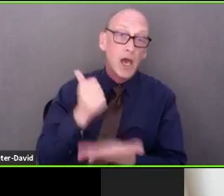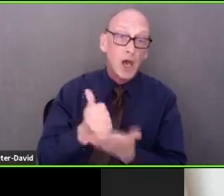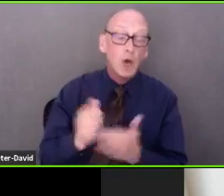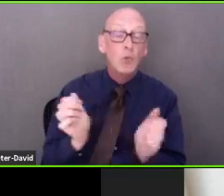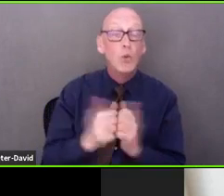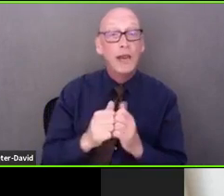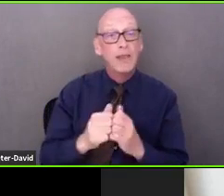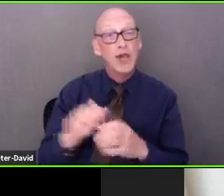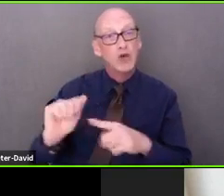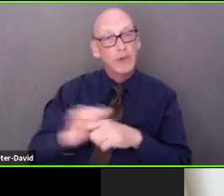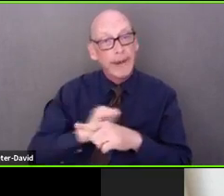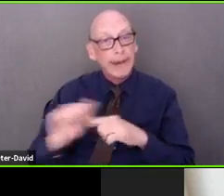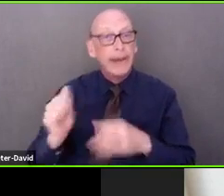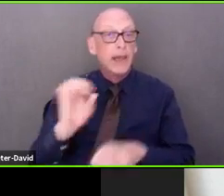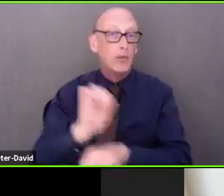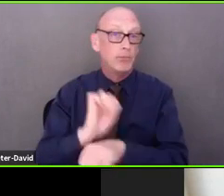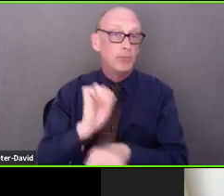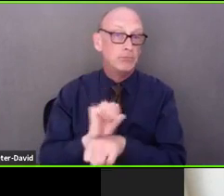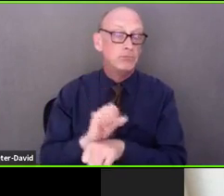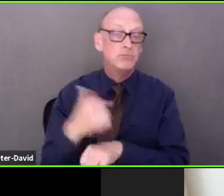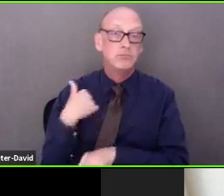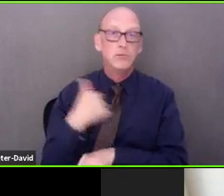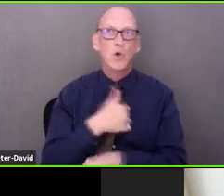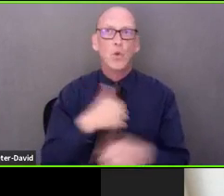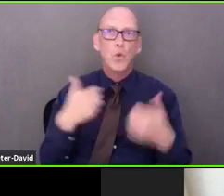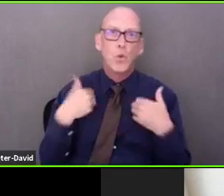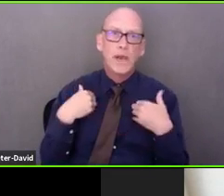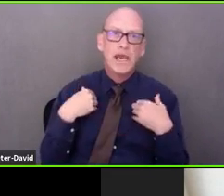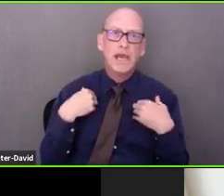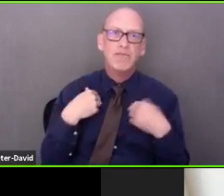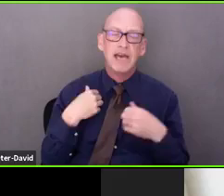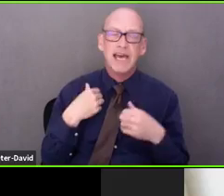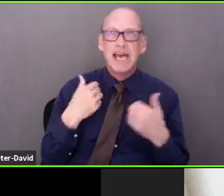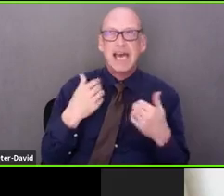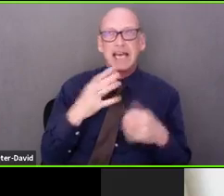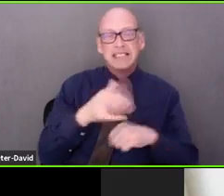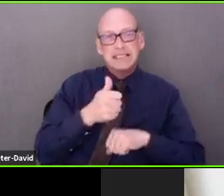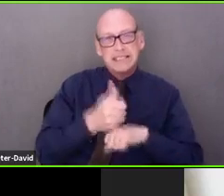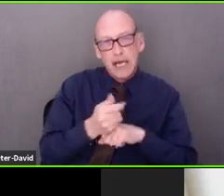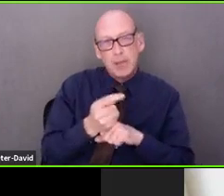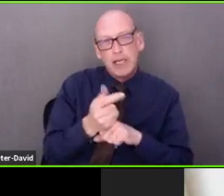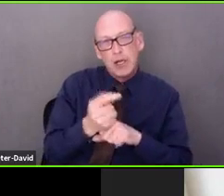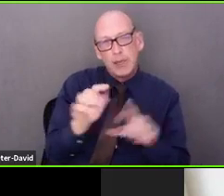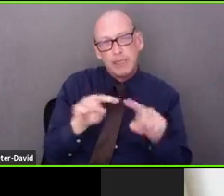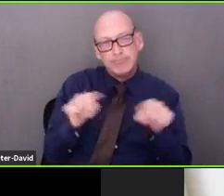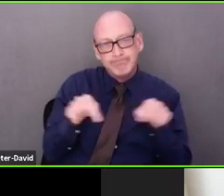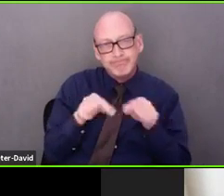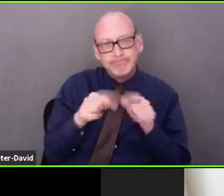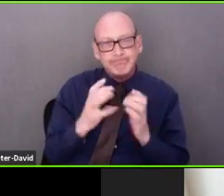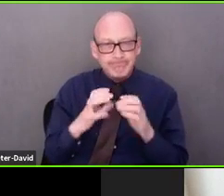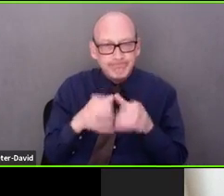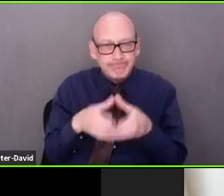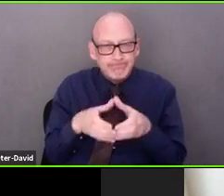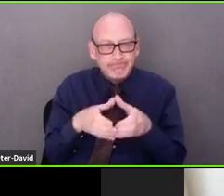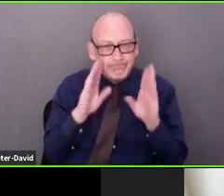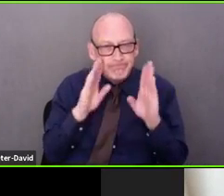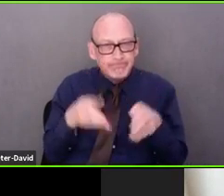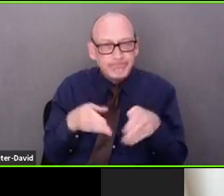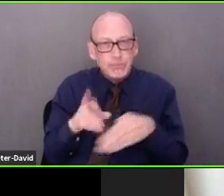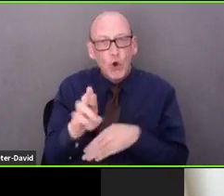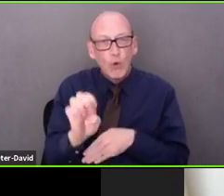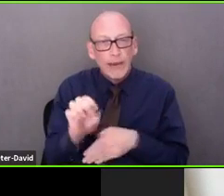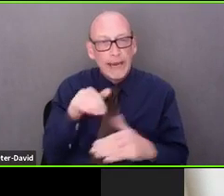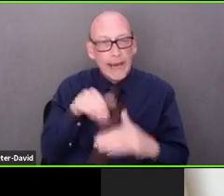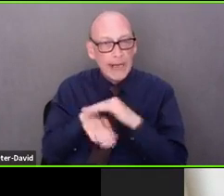mission. We have kind of carved out a little niche here that has a large focus on reentry. We